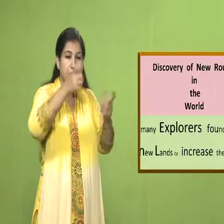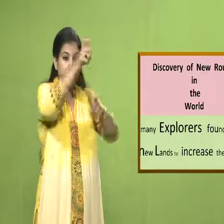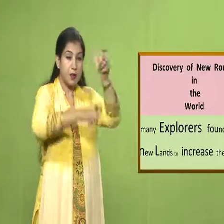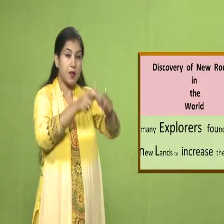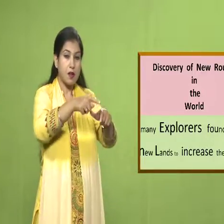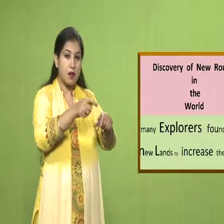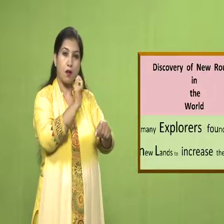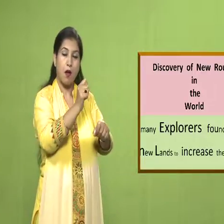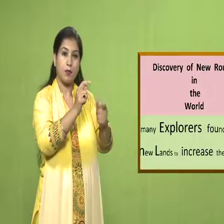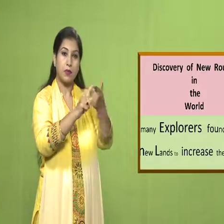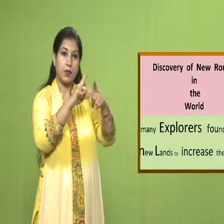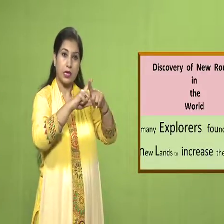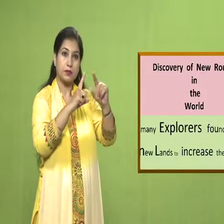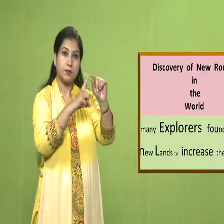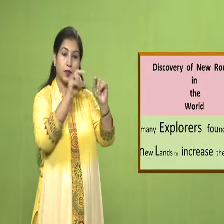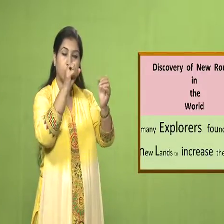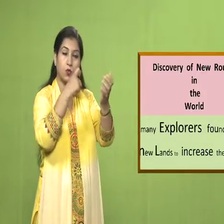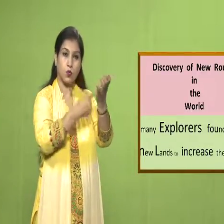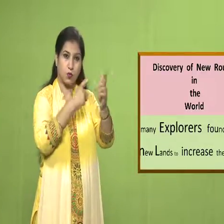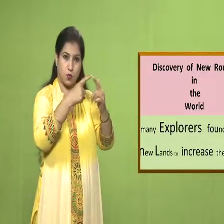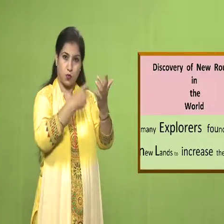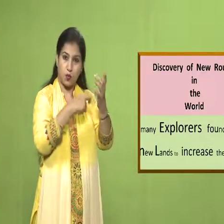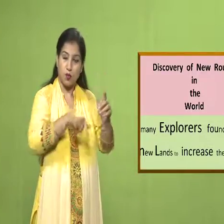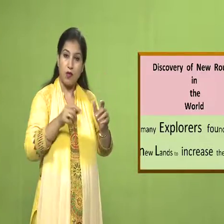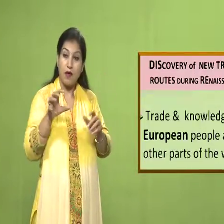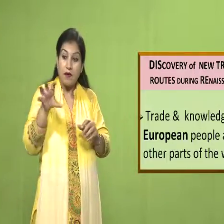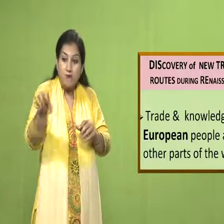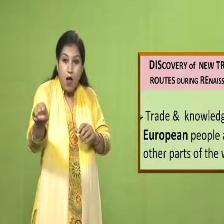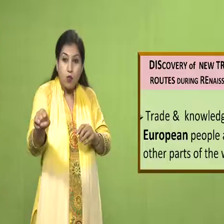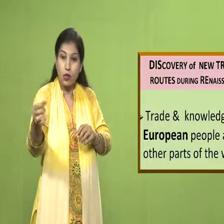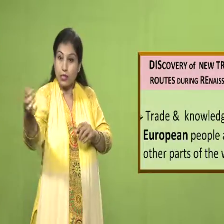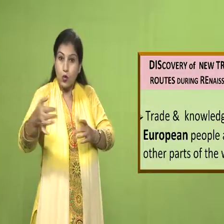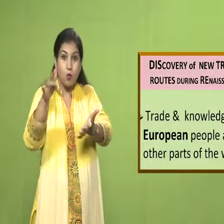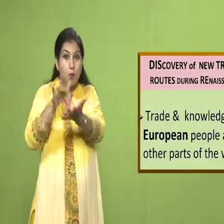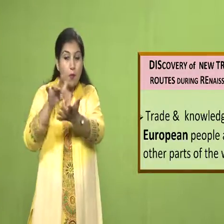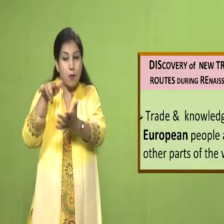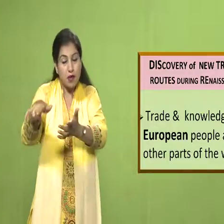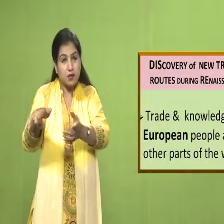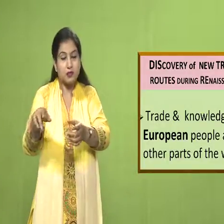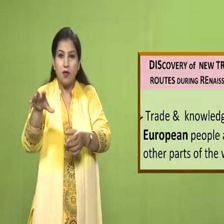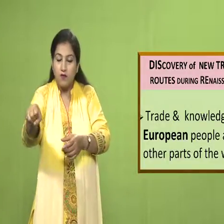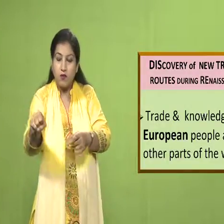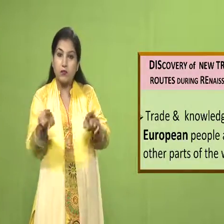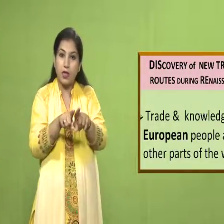which not only increased trade but also increased the knowledge of European